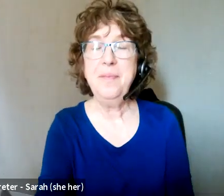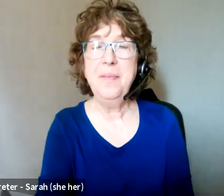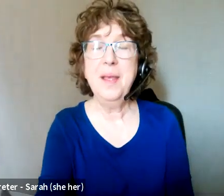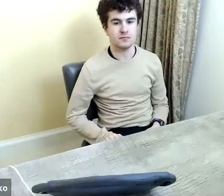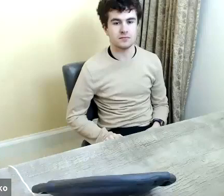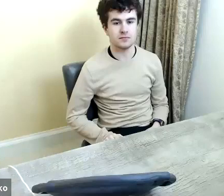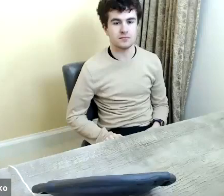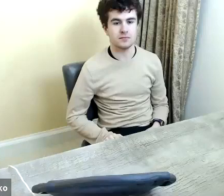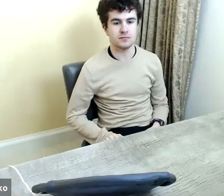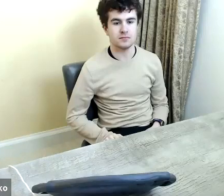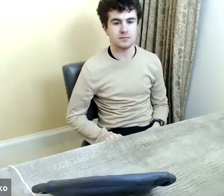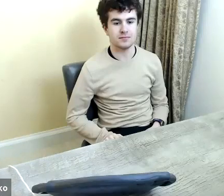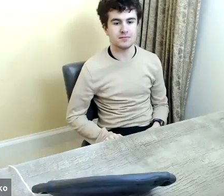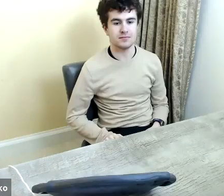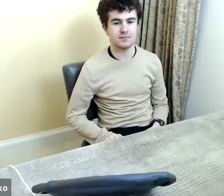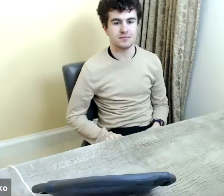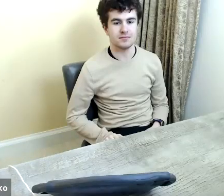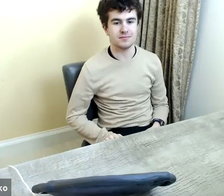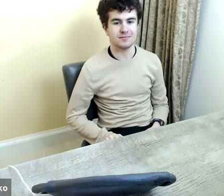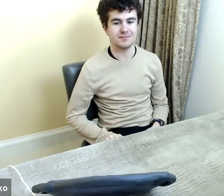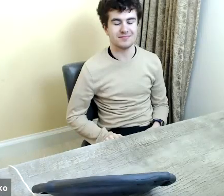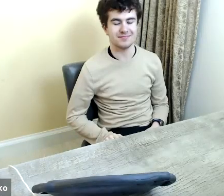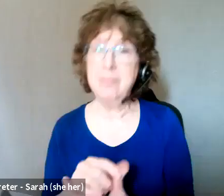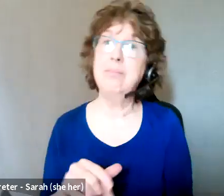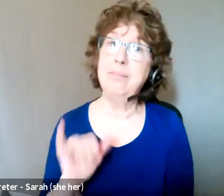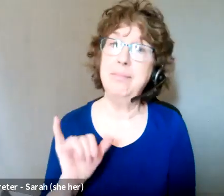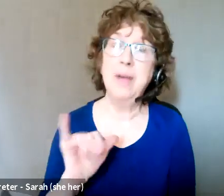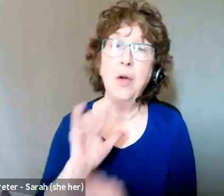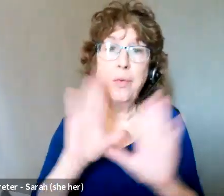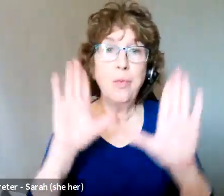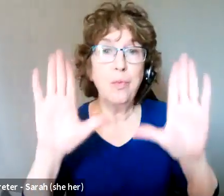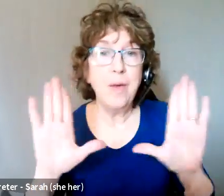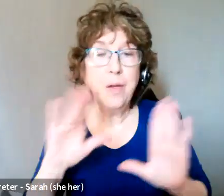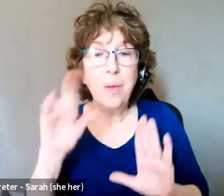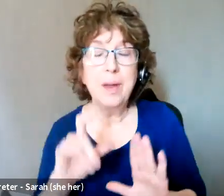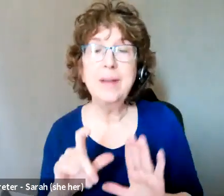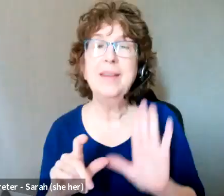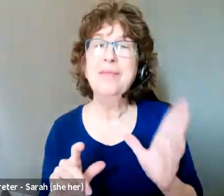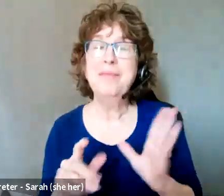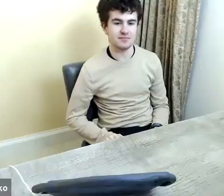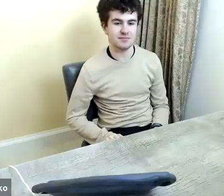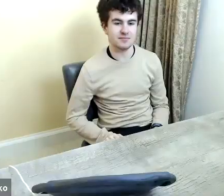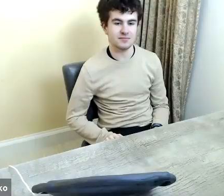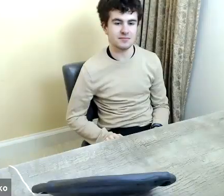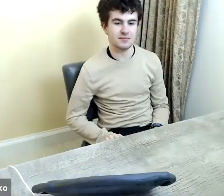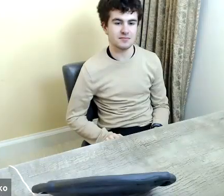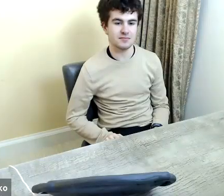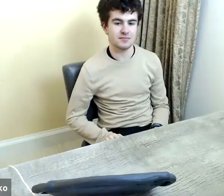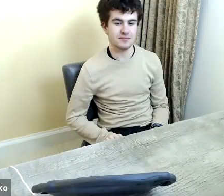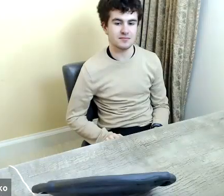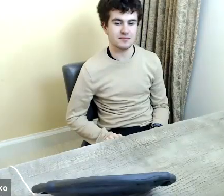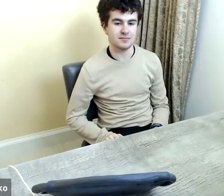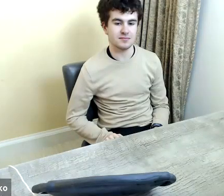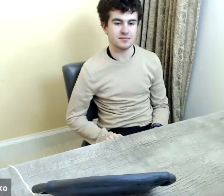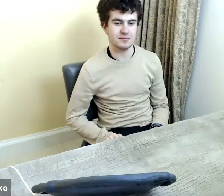What has school been like for me? That is a great question. I really want to take you through what it feels like to experience a general